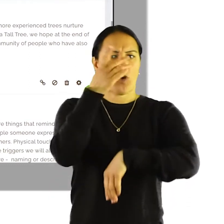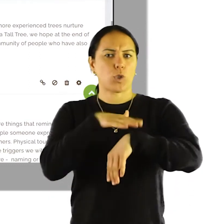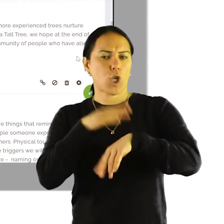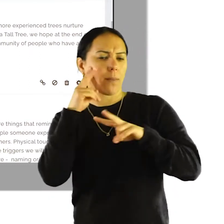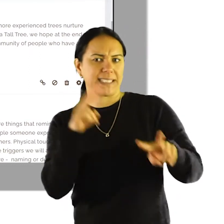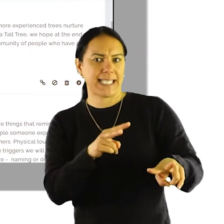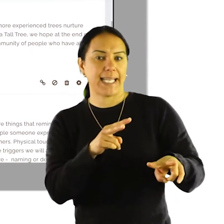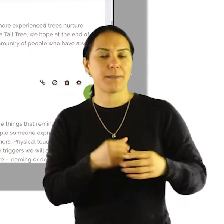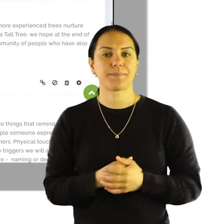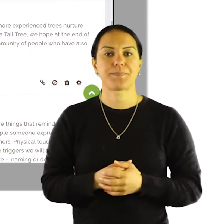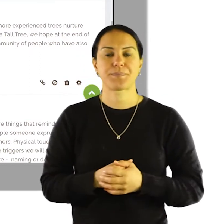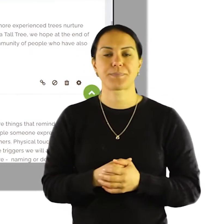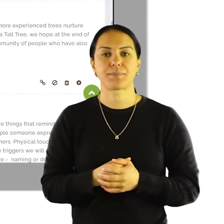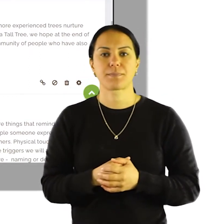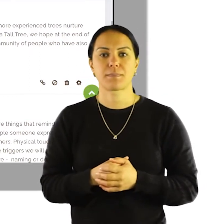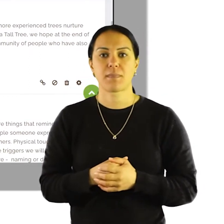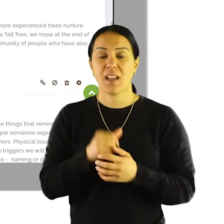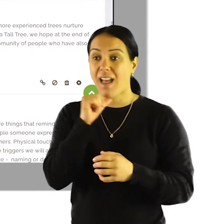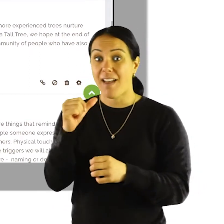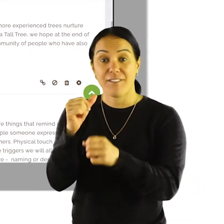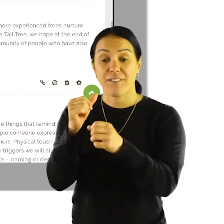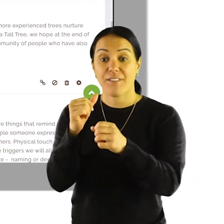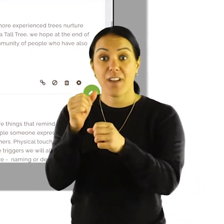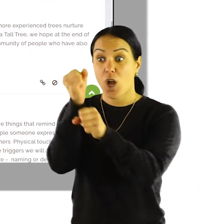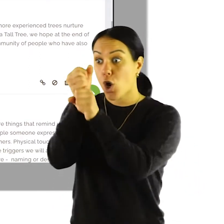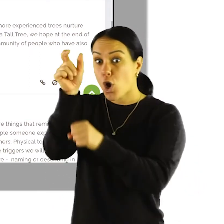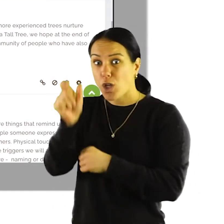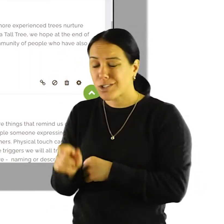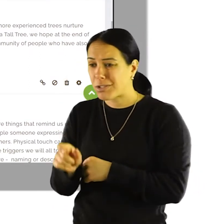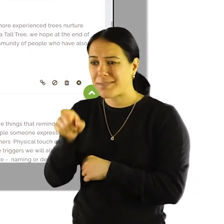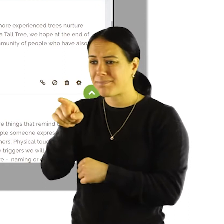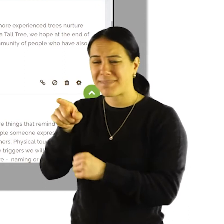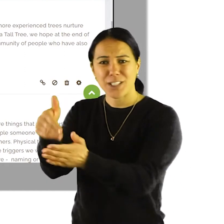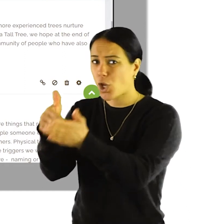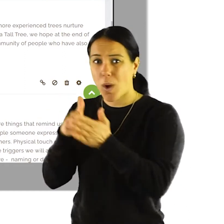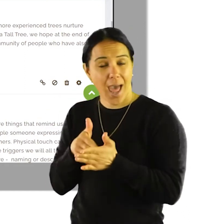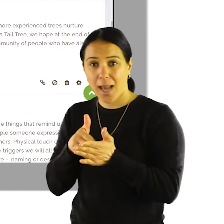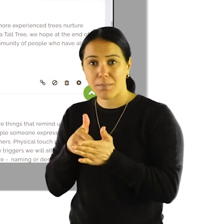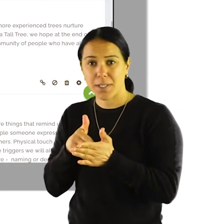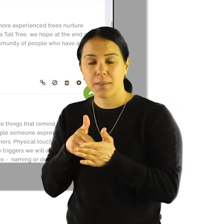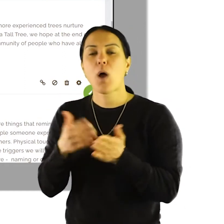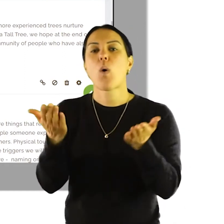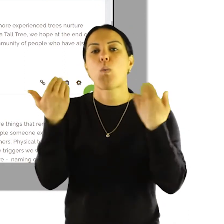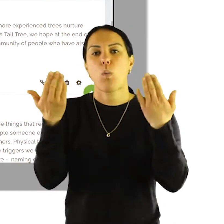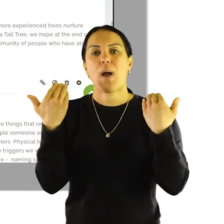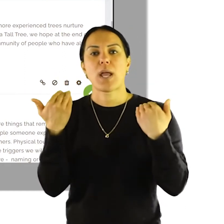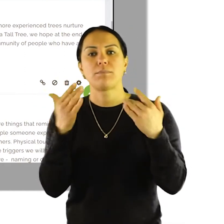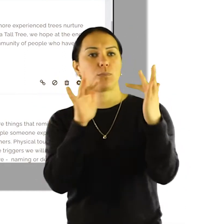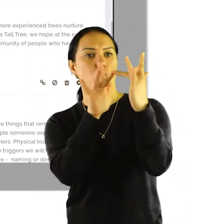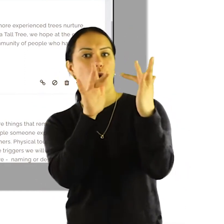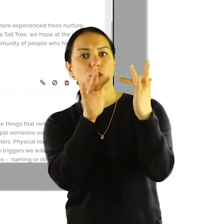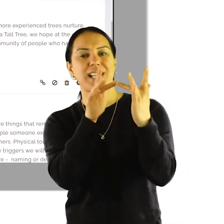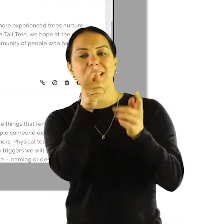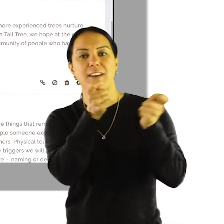before. Once again, if the explanation of those words or phrases aren't clear to you, feel